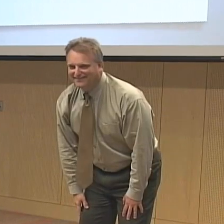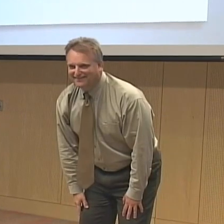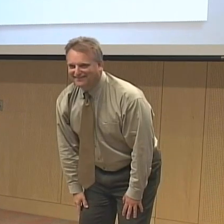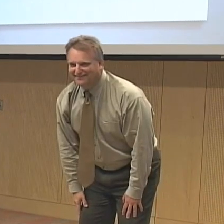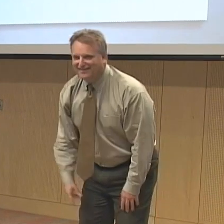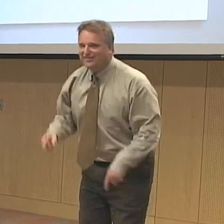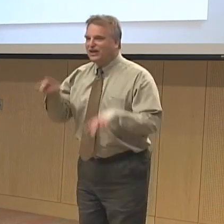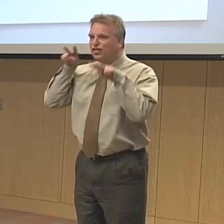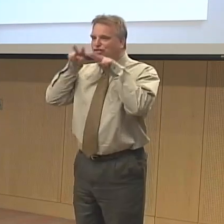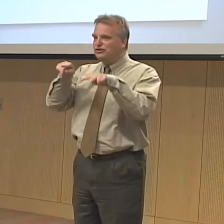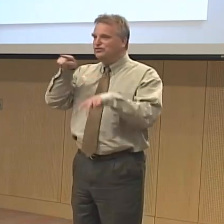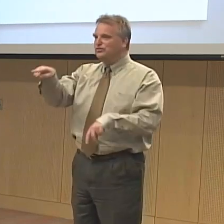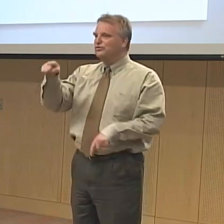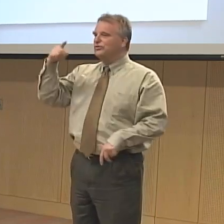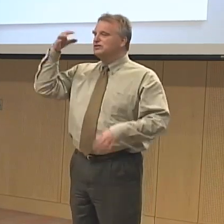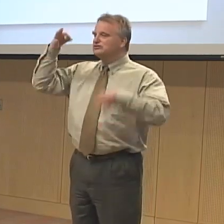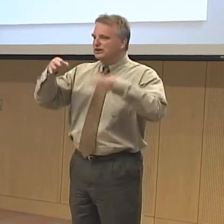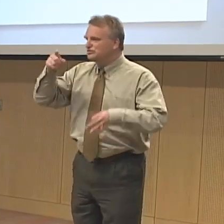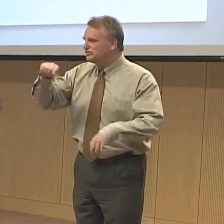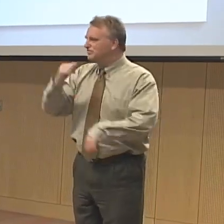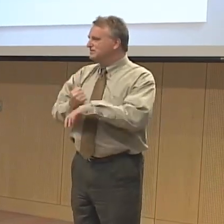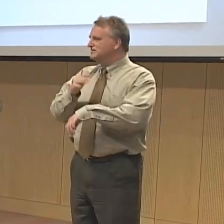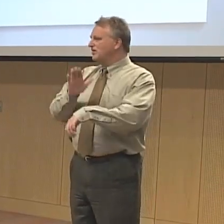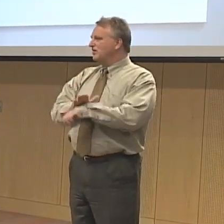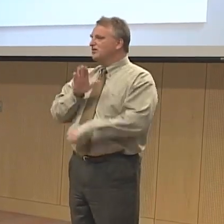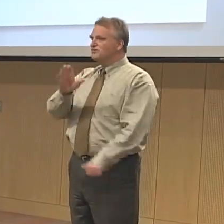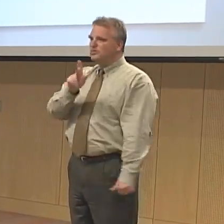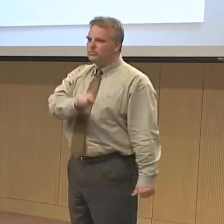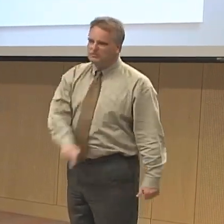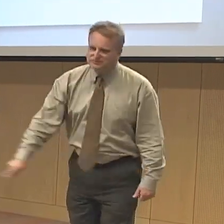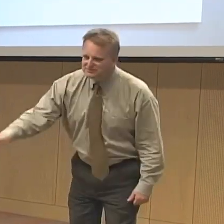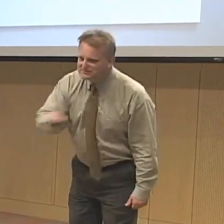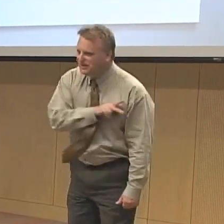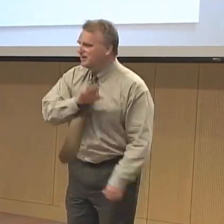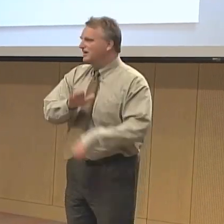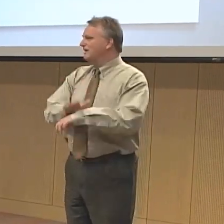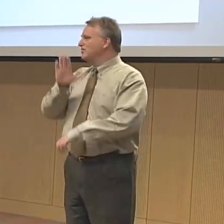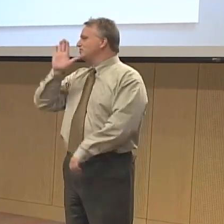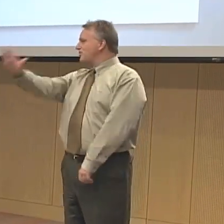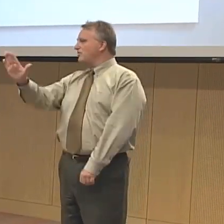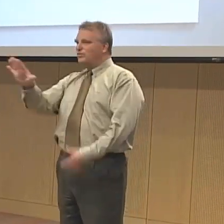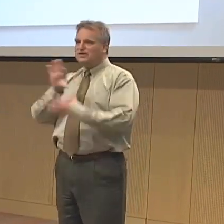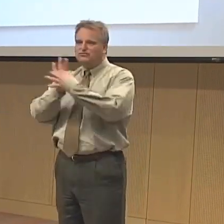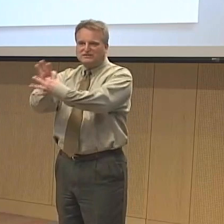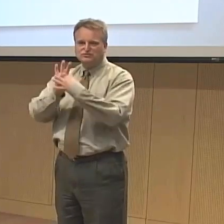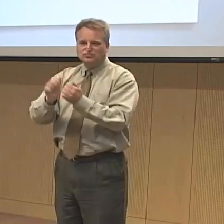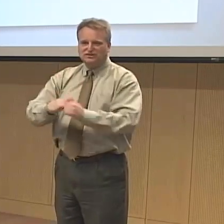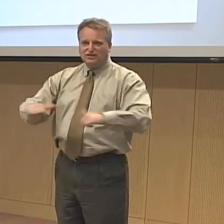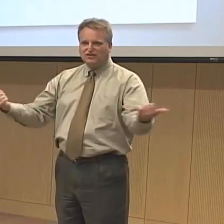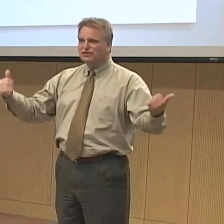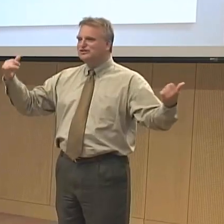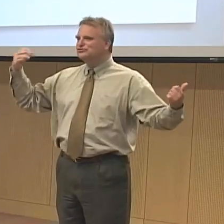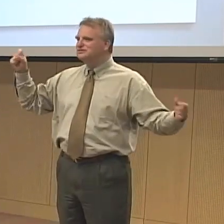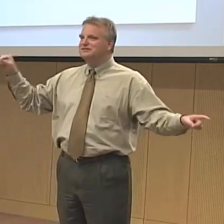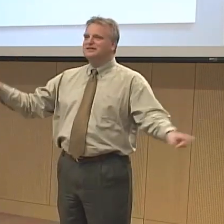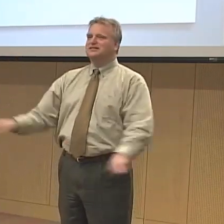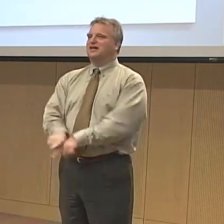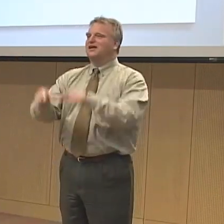They looked at you and they judged you based on your personality, on your relationships with others, like